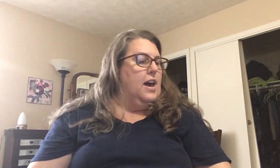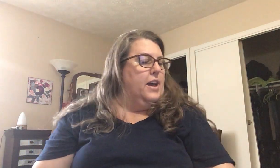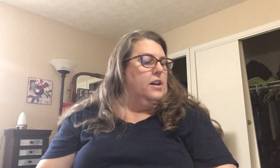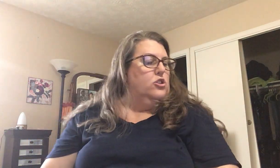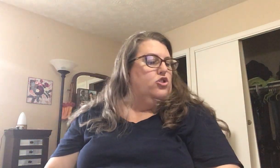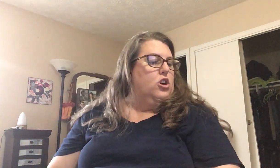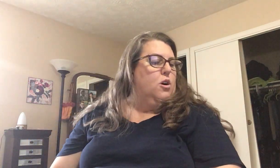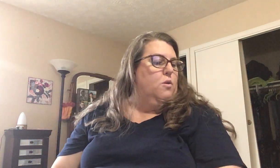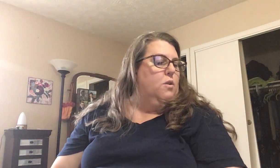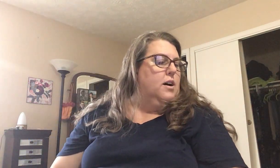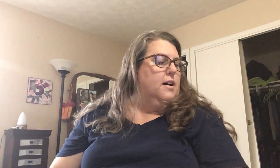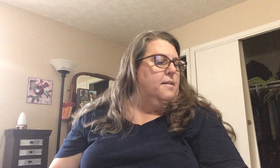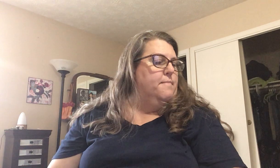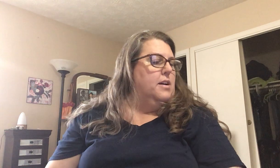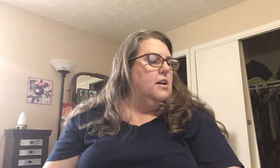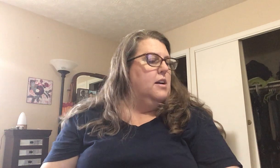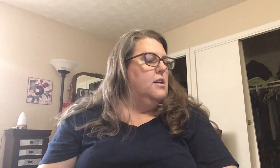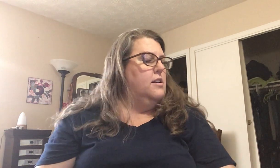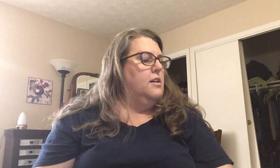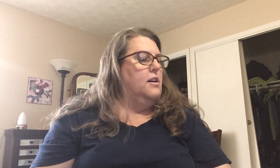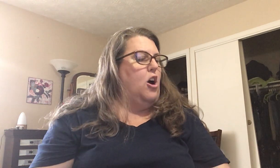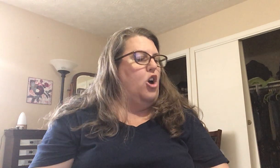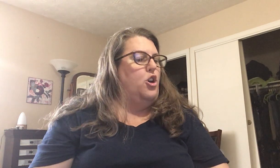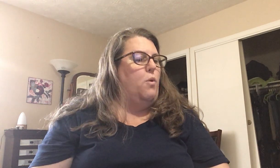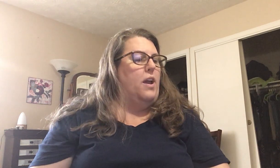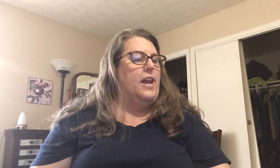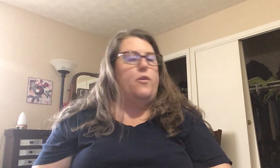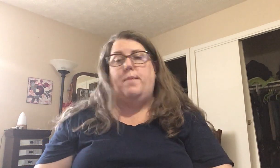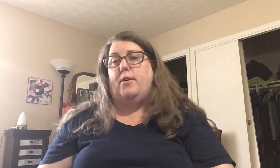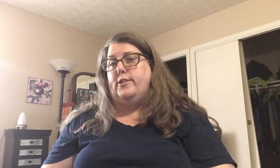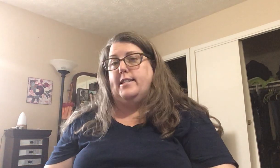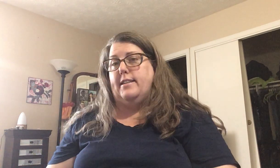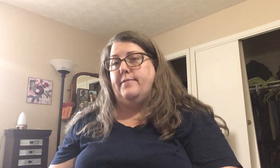Okay, so, are you a hearing person?